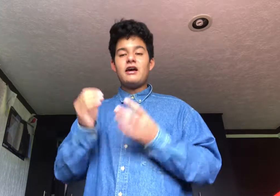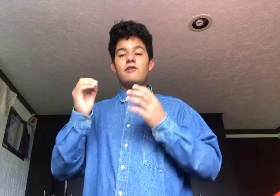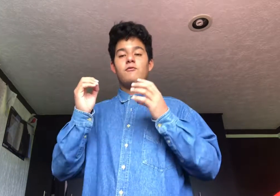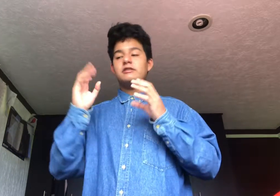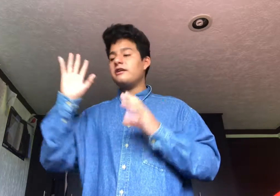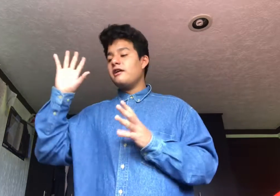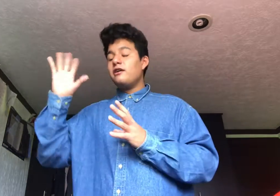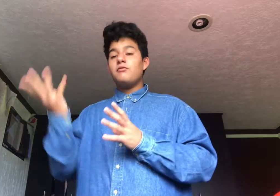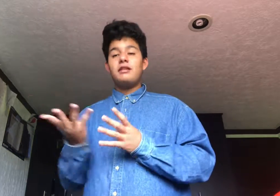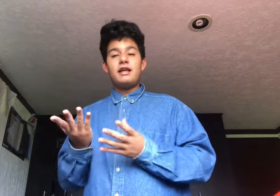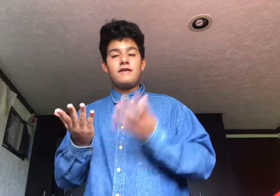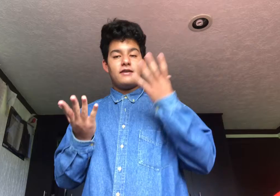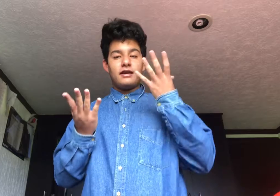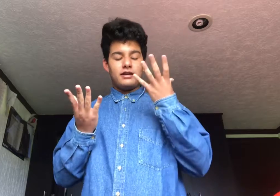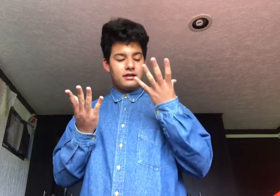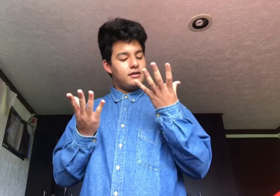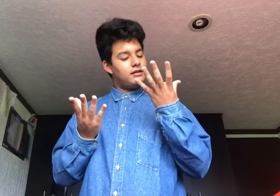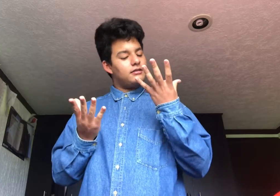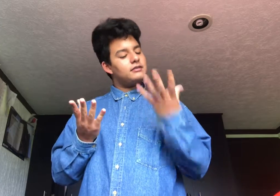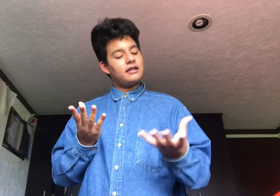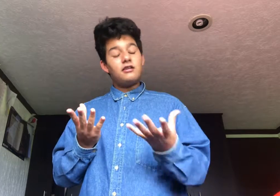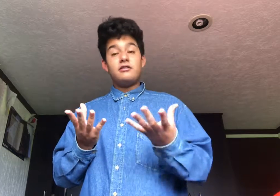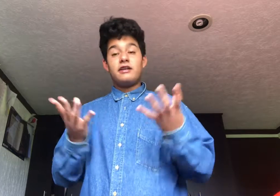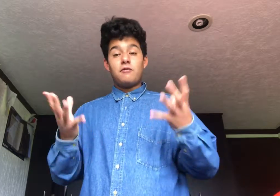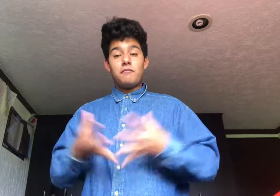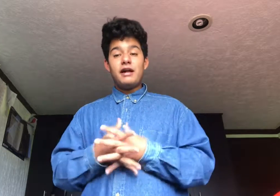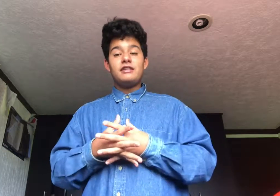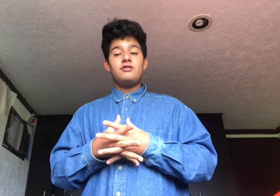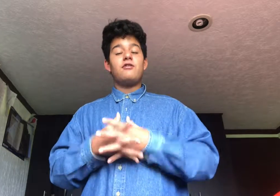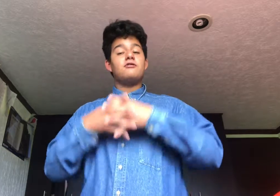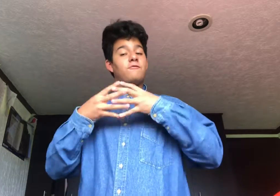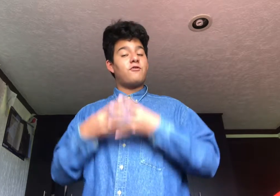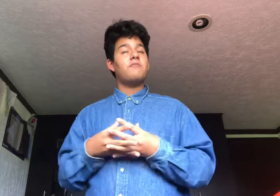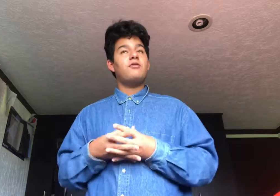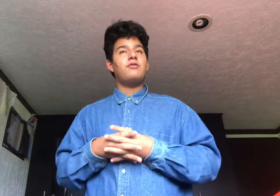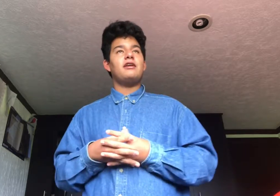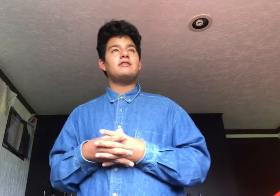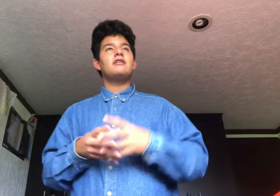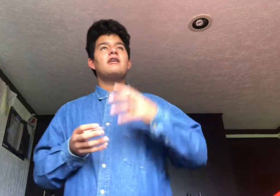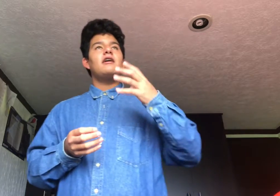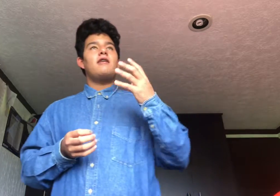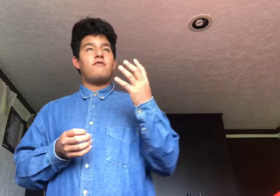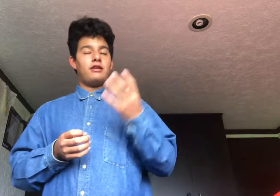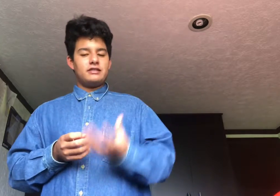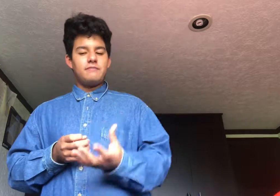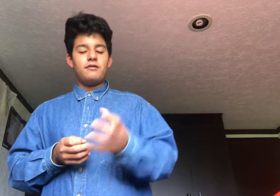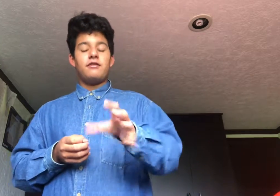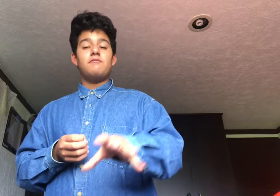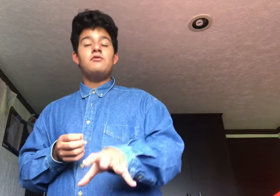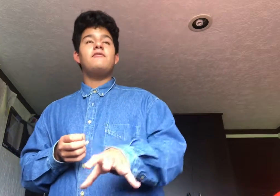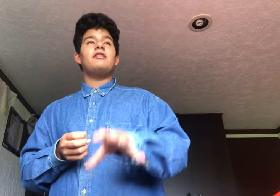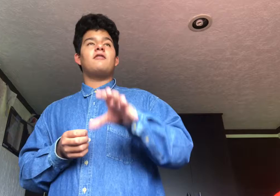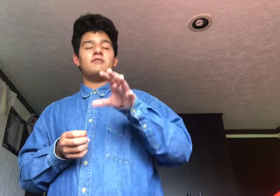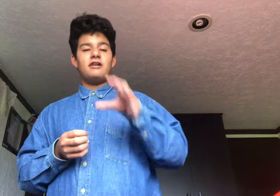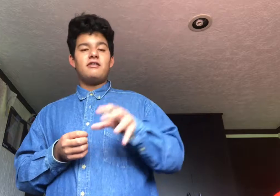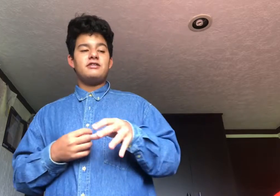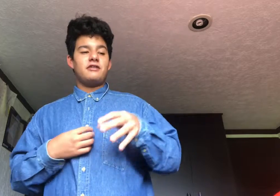in which human life and technology combine each other to form new things. For example, the movie of Scarlett